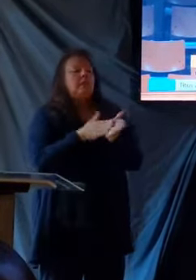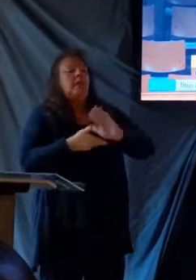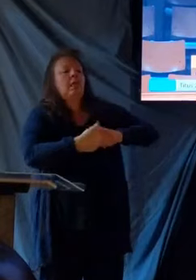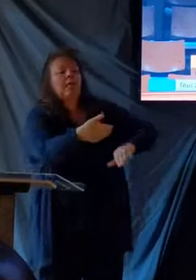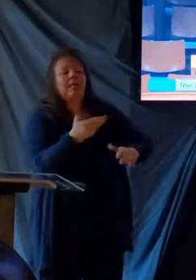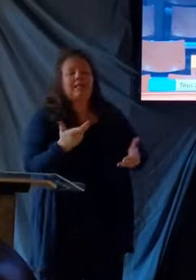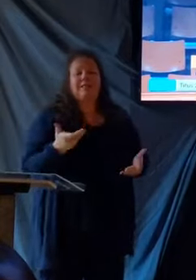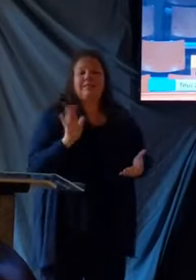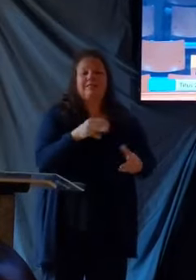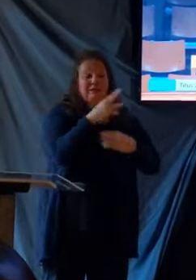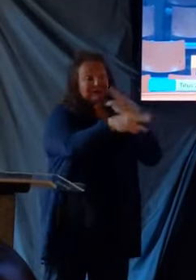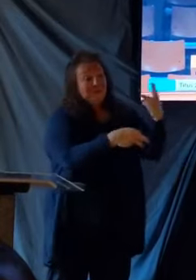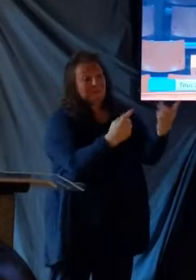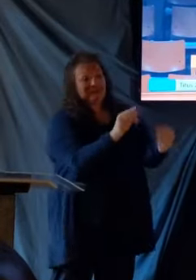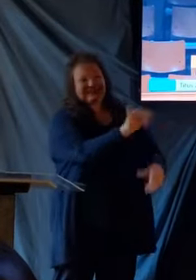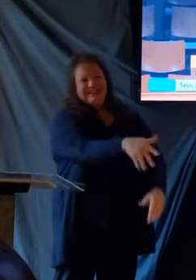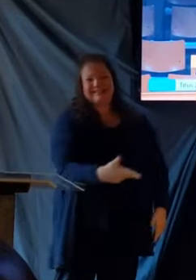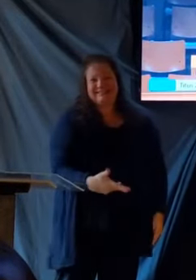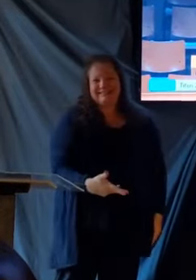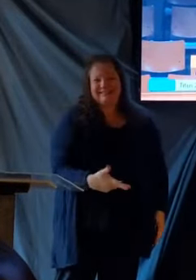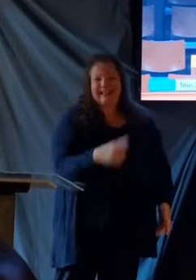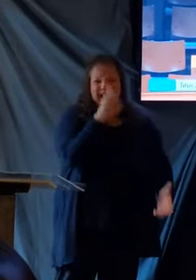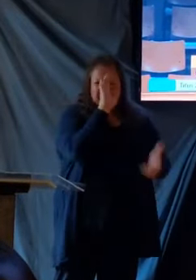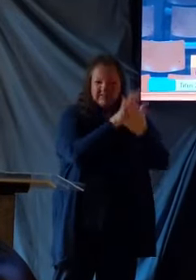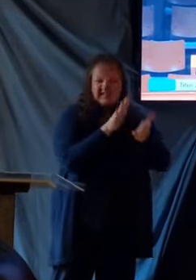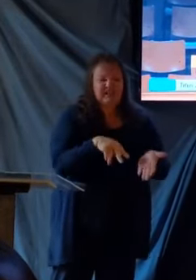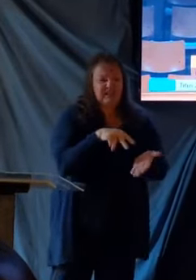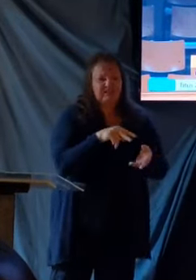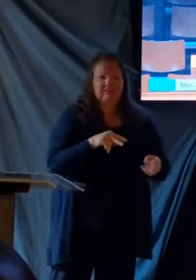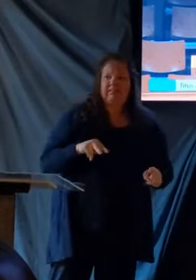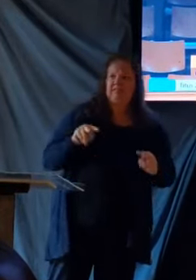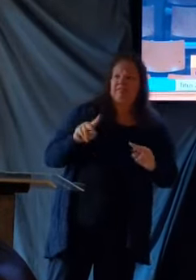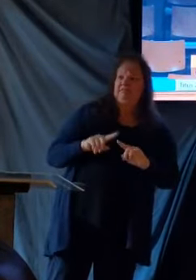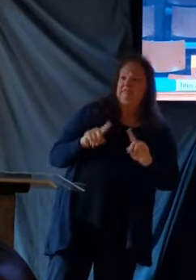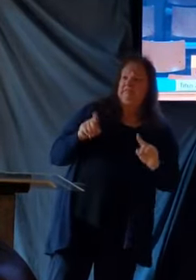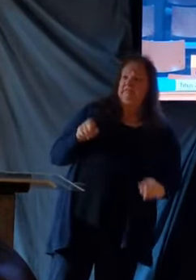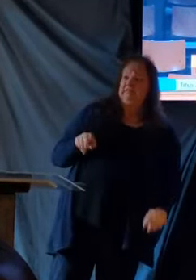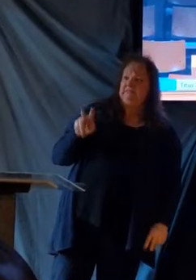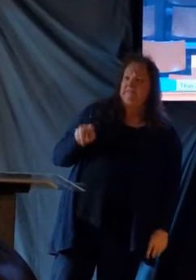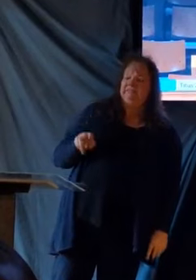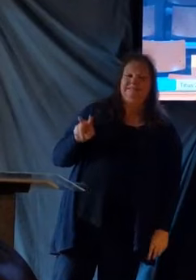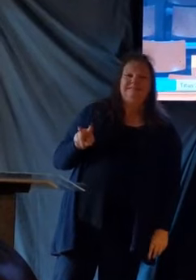yours. You know, that's the world. A believer stands out when